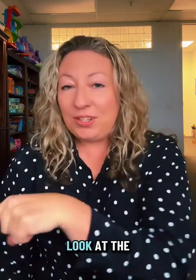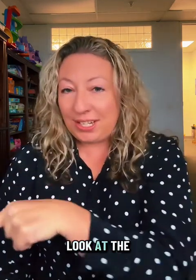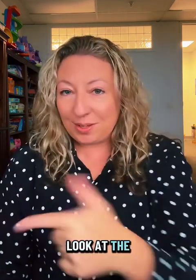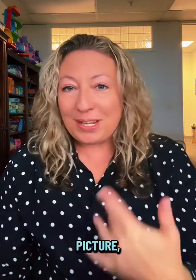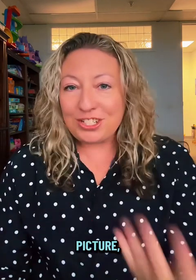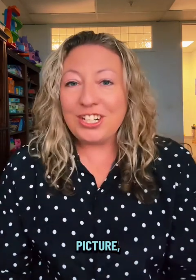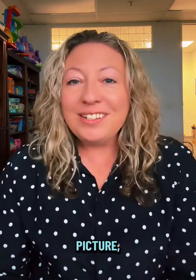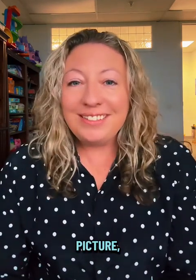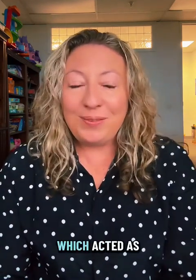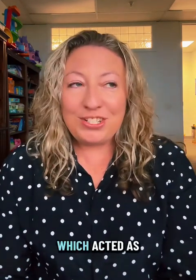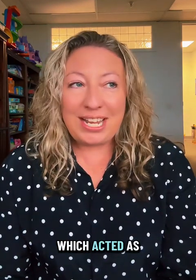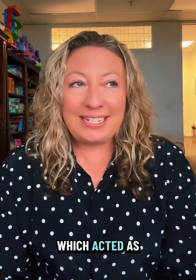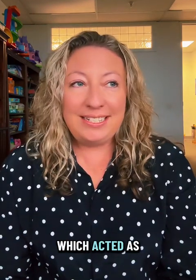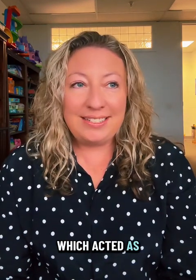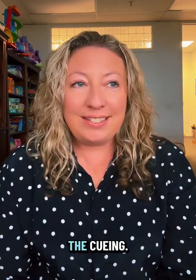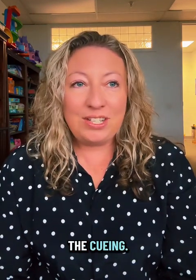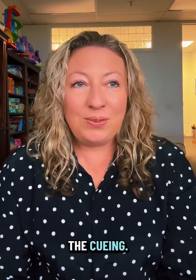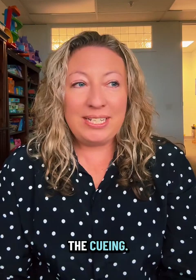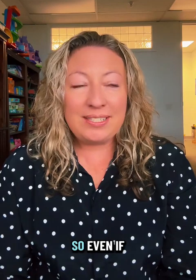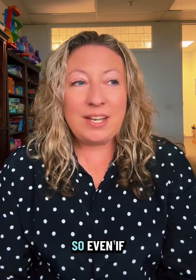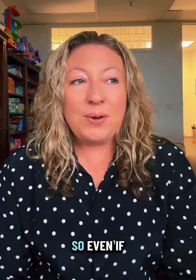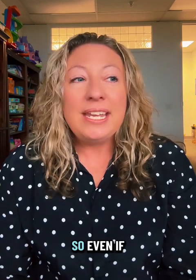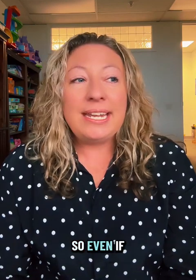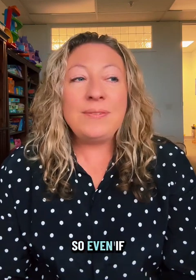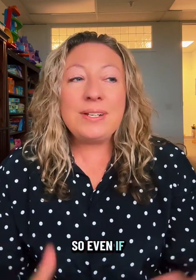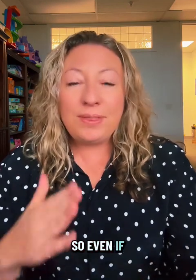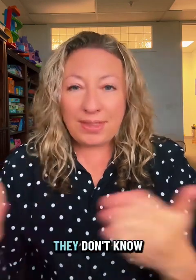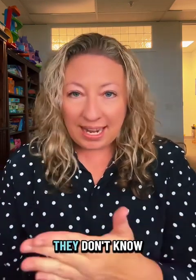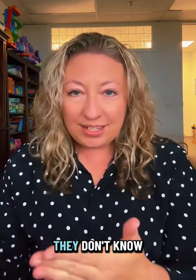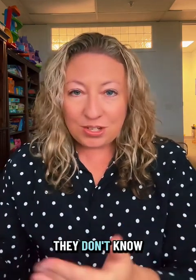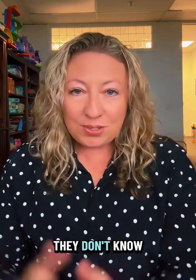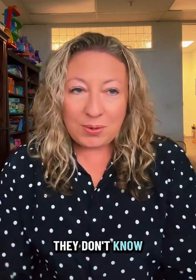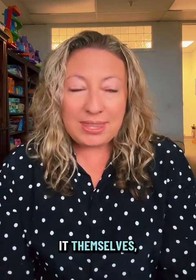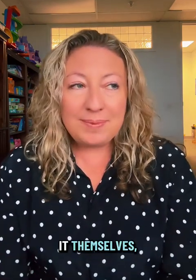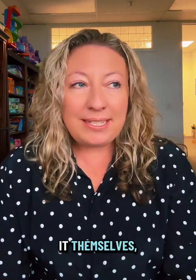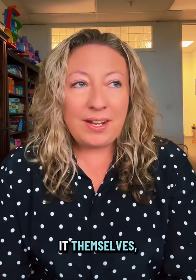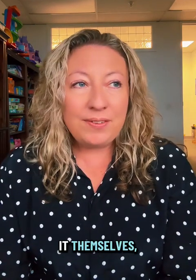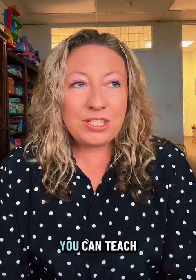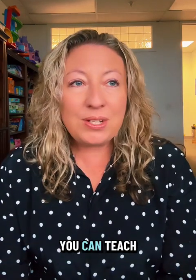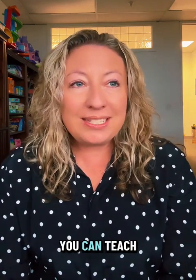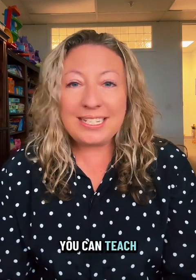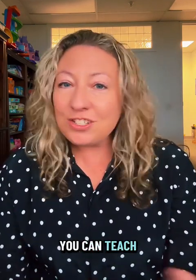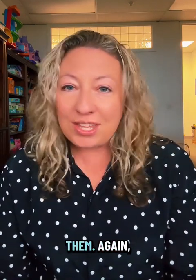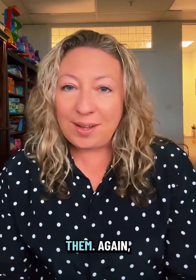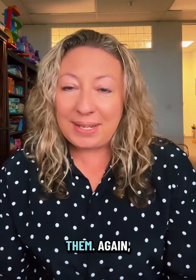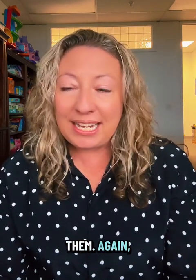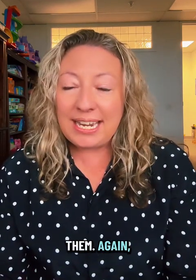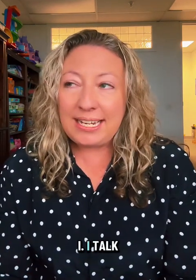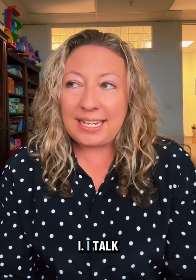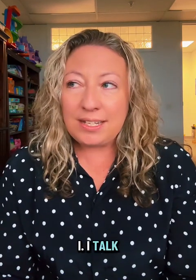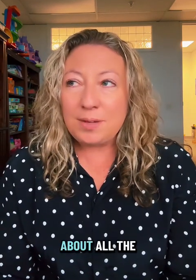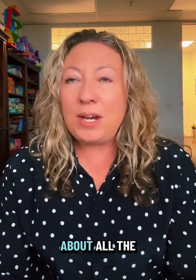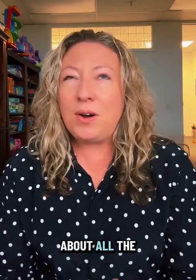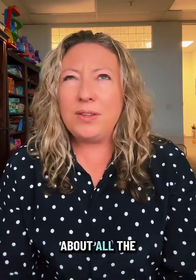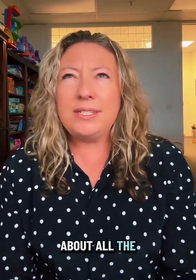the picture, which acted as the cueing. So even if they don't know it themselves, you can teach them. Again, I talk about all the time